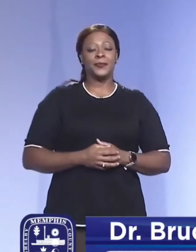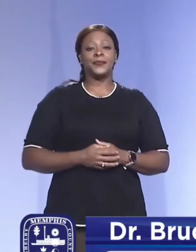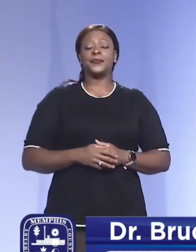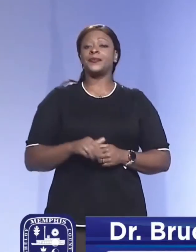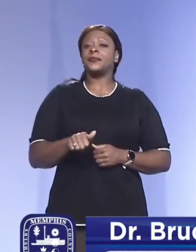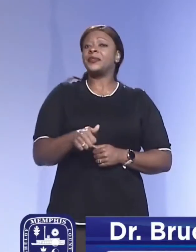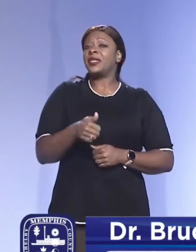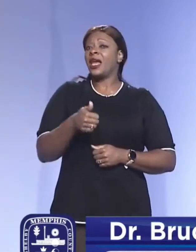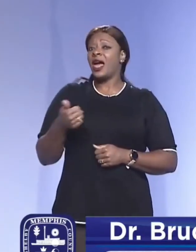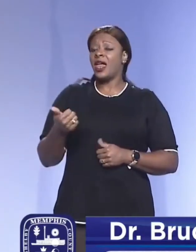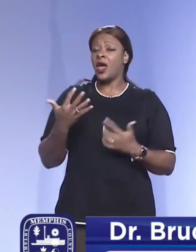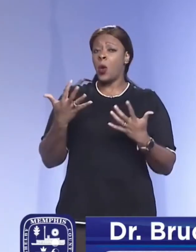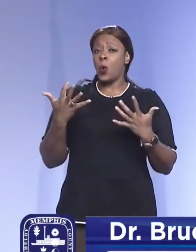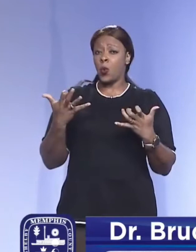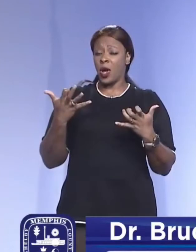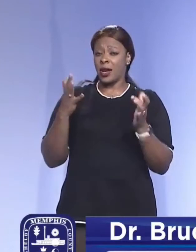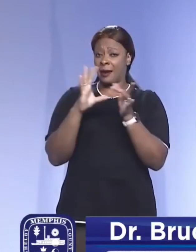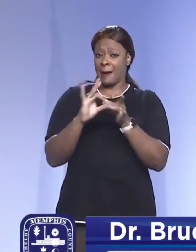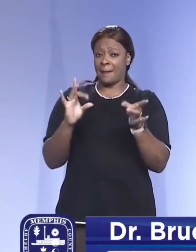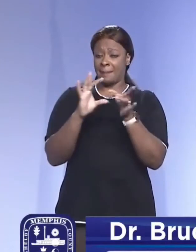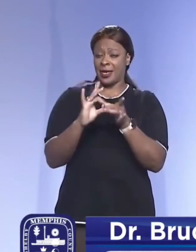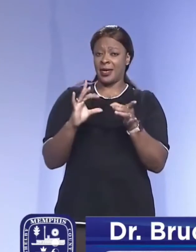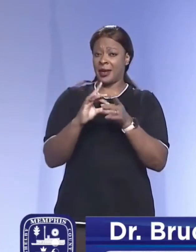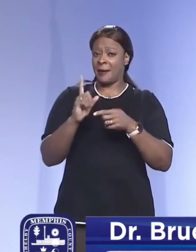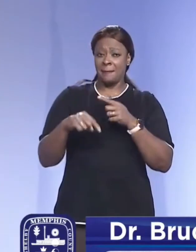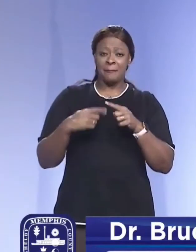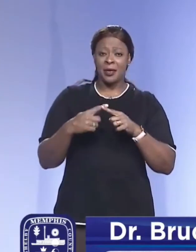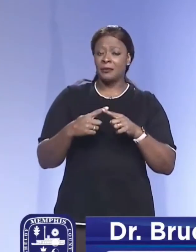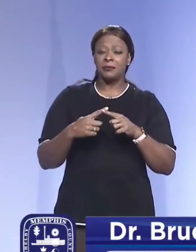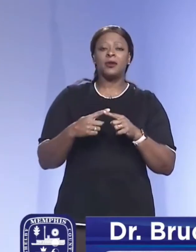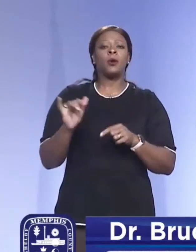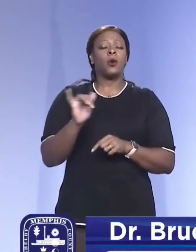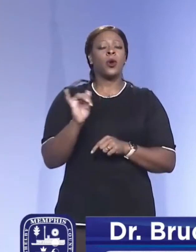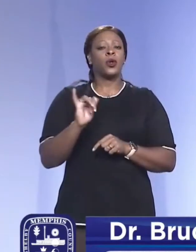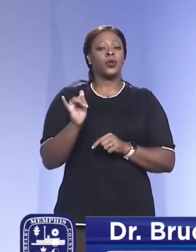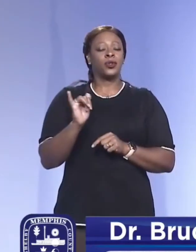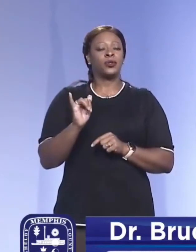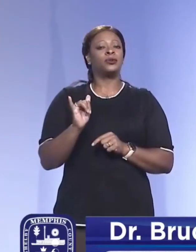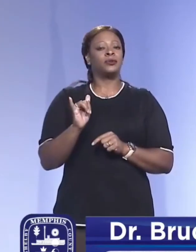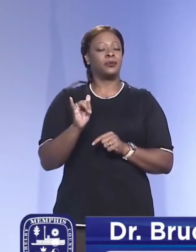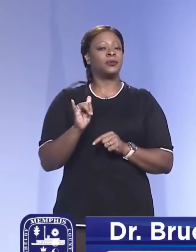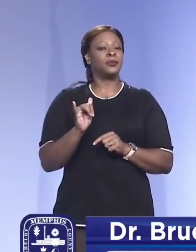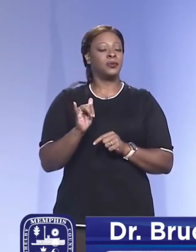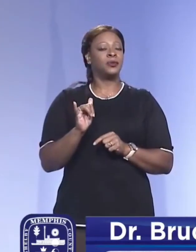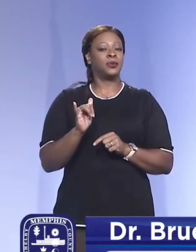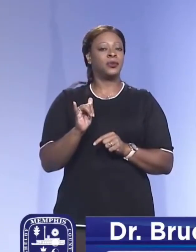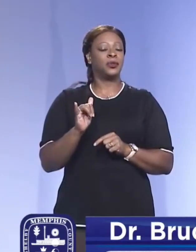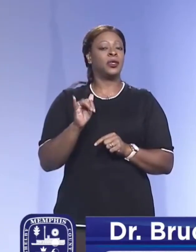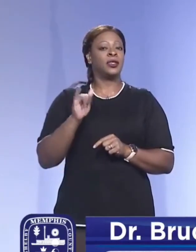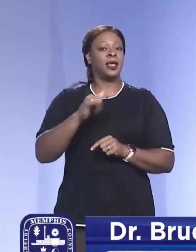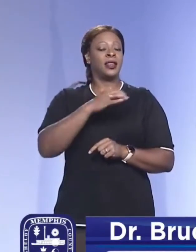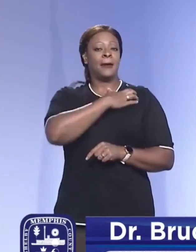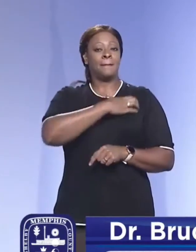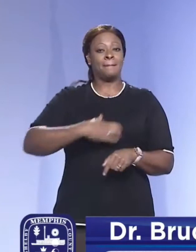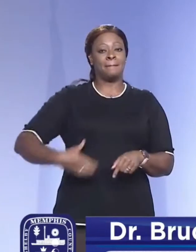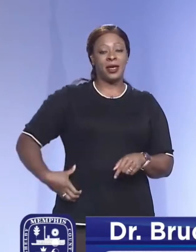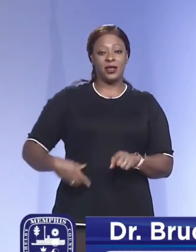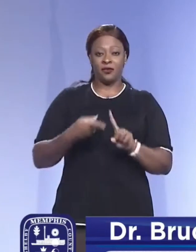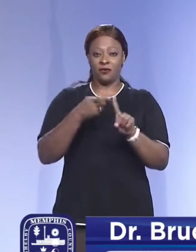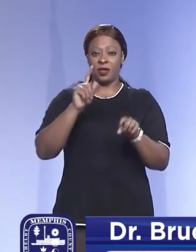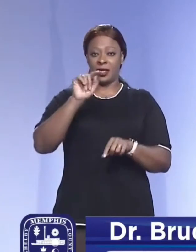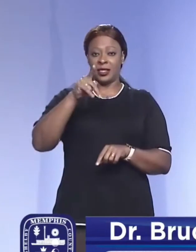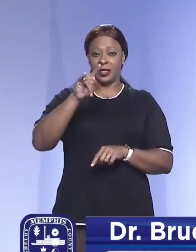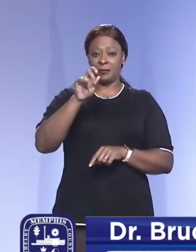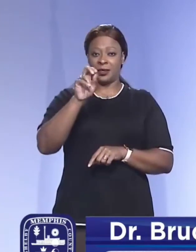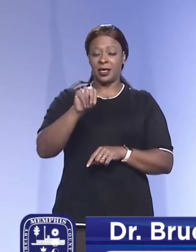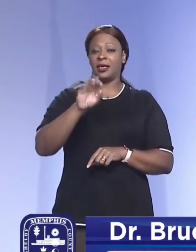thing that I want to just comment on, as well as you have heard in the news, that the mayors of Tipton and